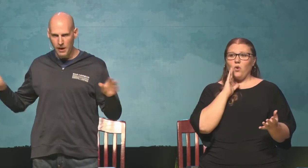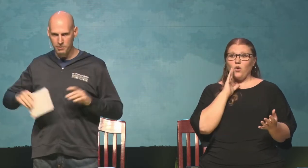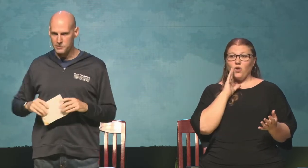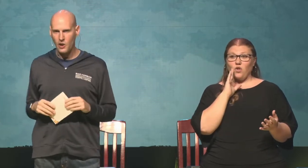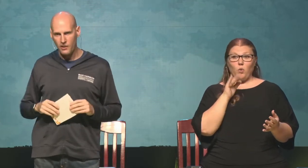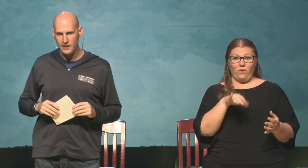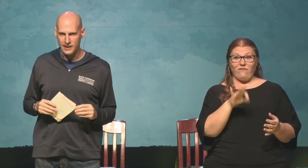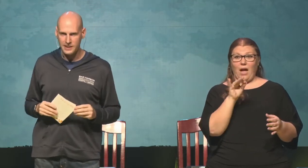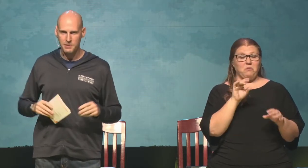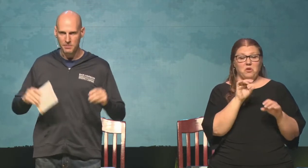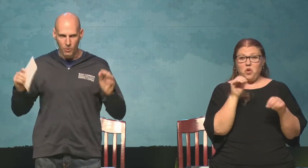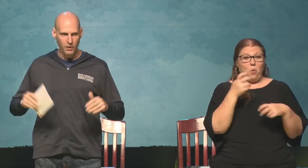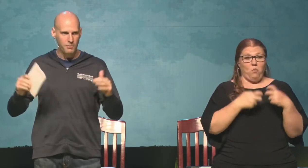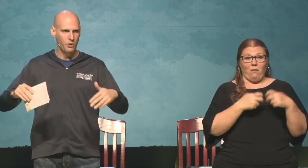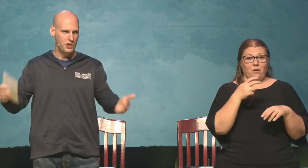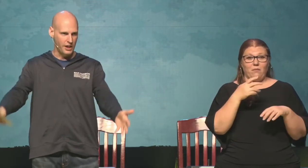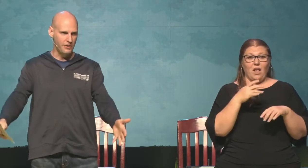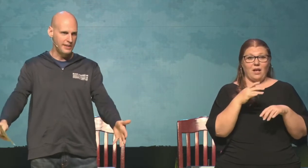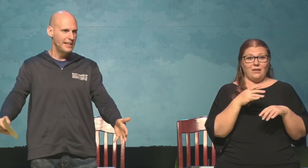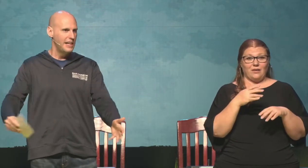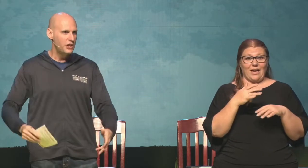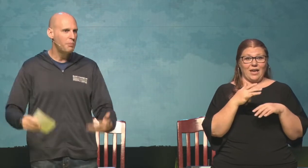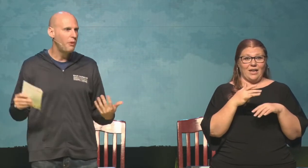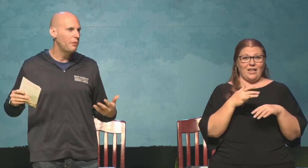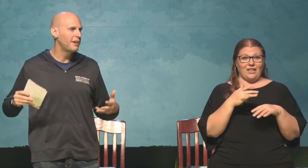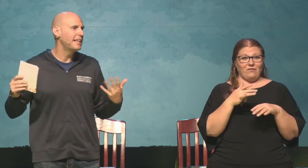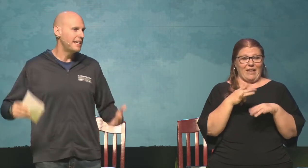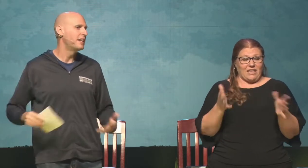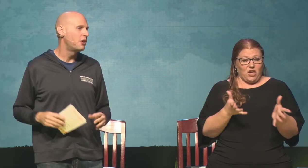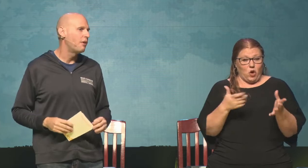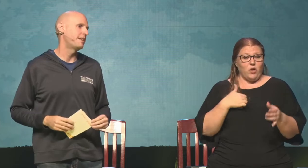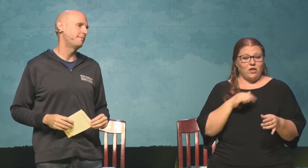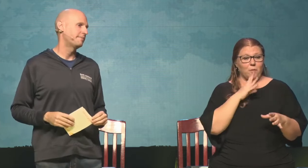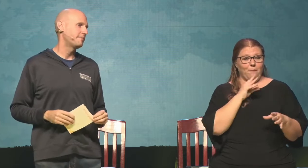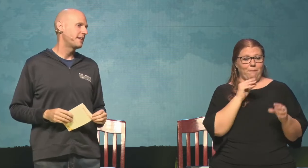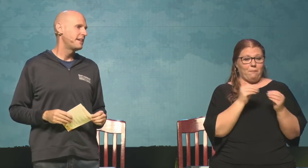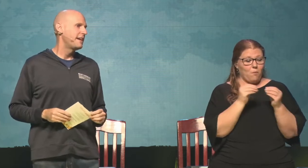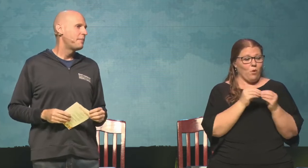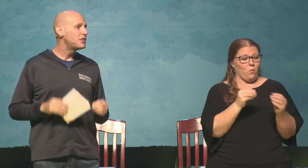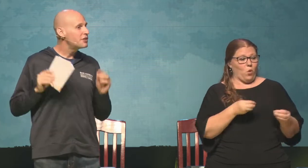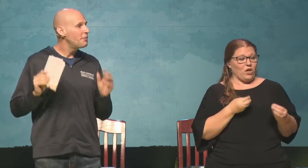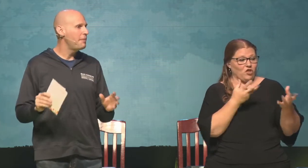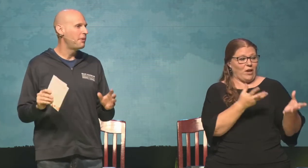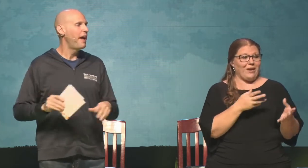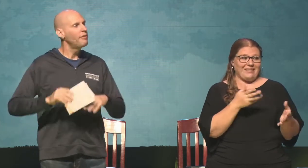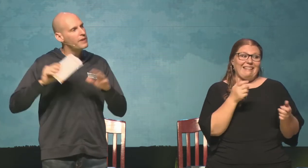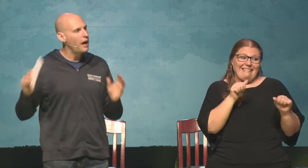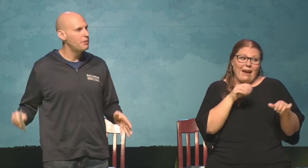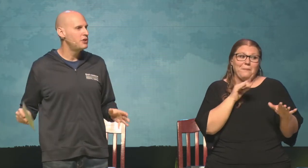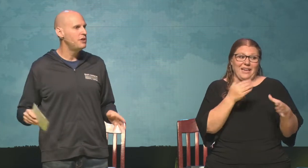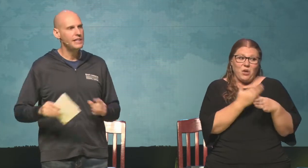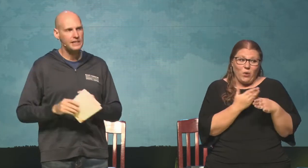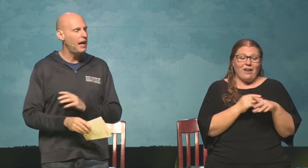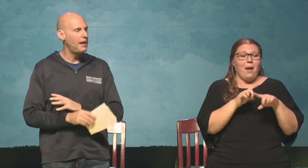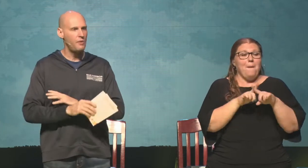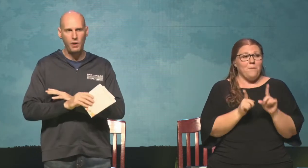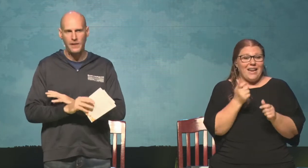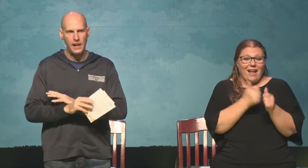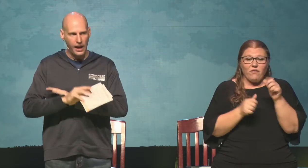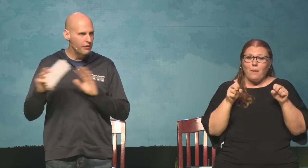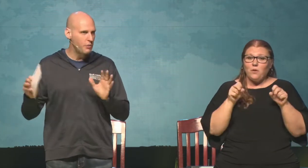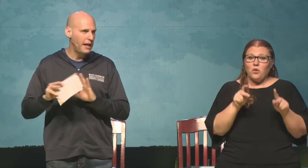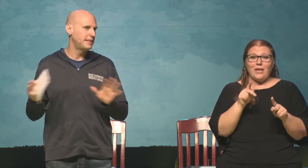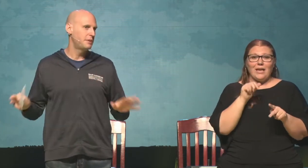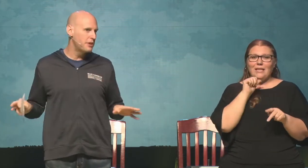no problems calling us to be more and more generous, to the point where it can get annoying. But just remember, every opportunity is not one